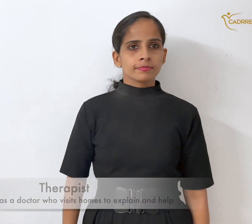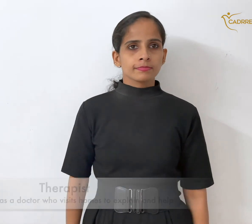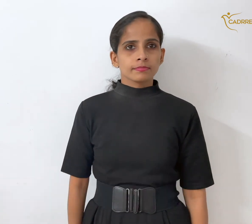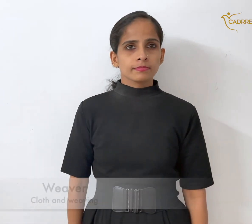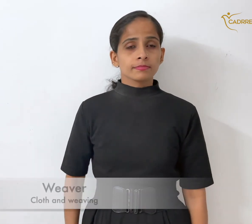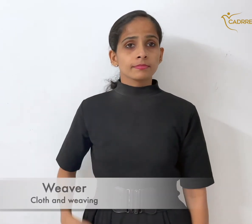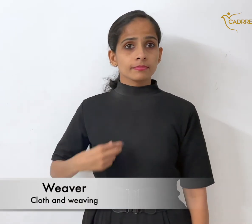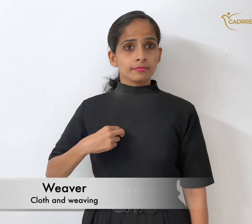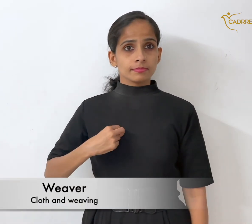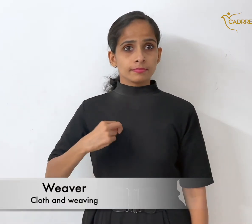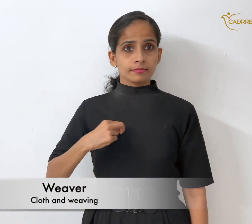Weaver.